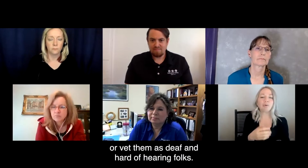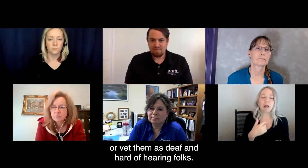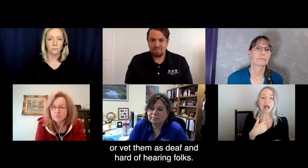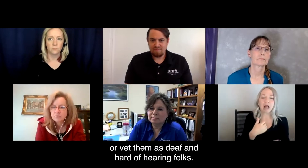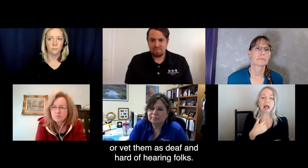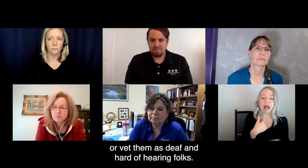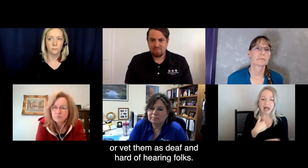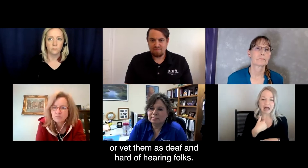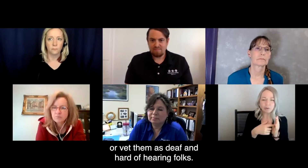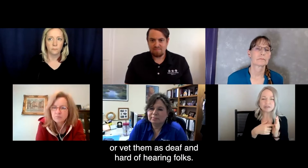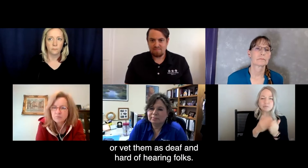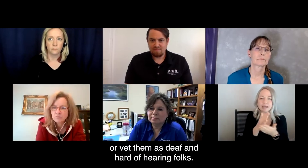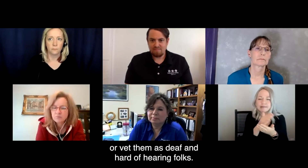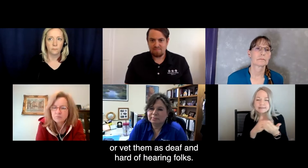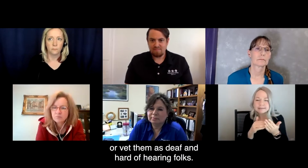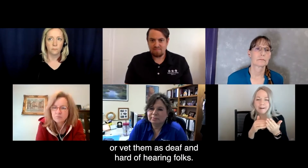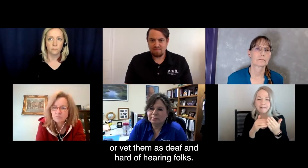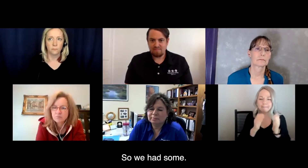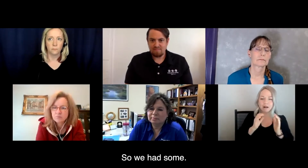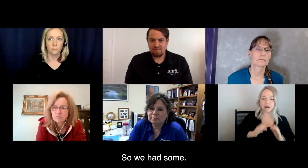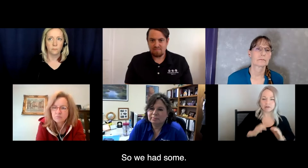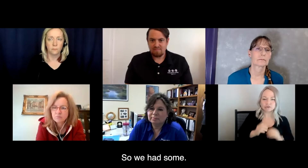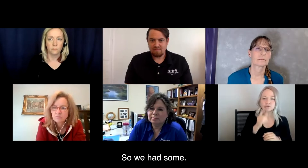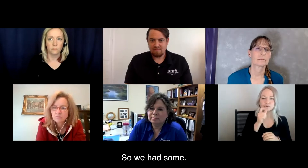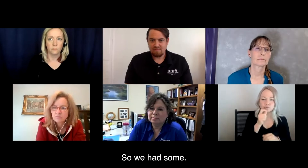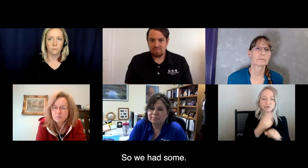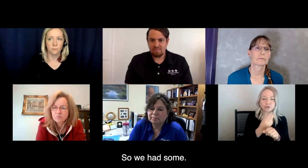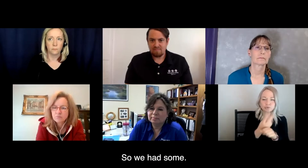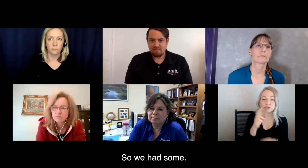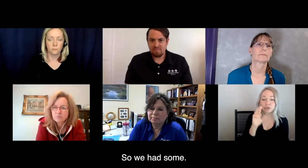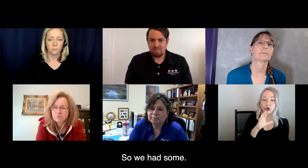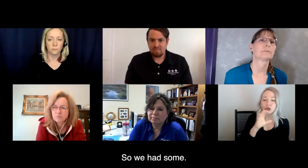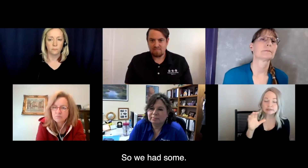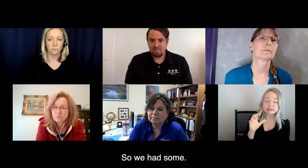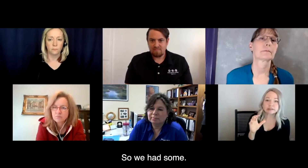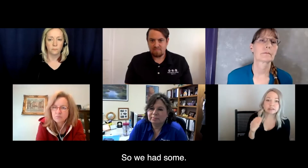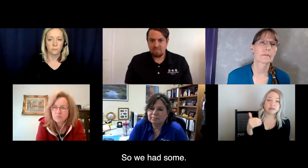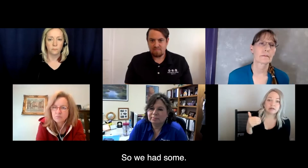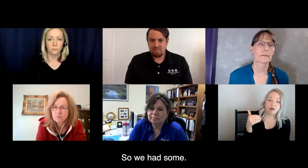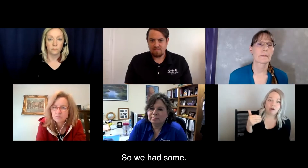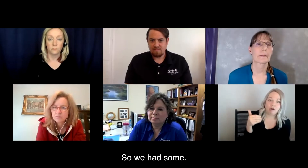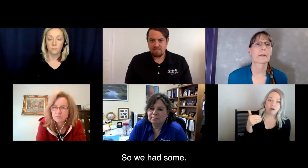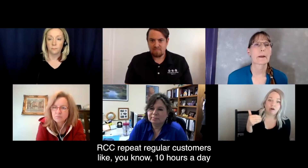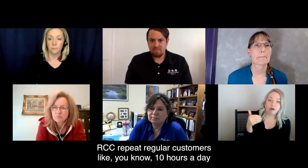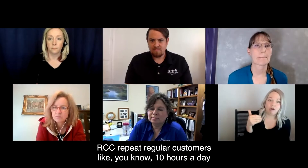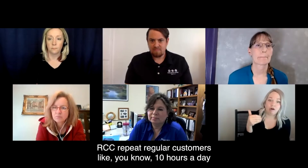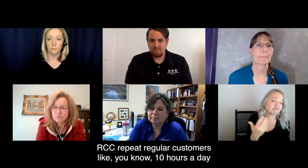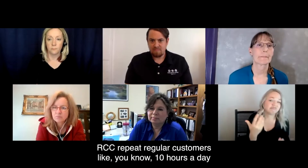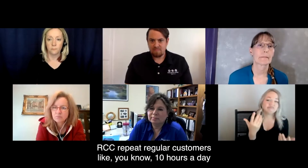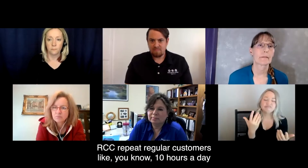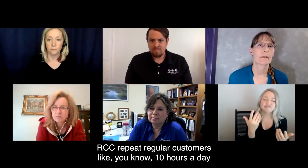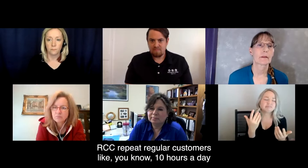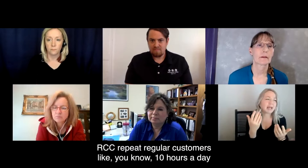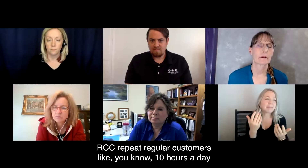vet them as deaf and hard of hearing folks. So we had some